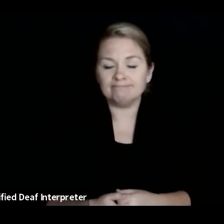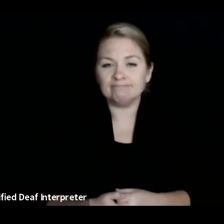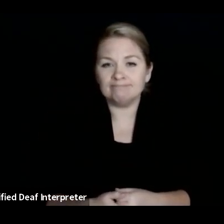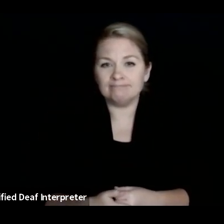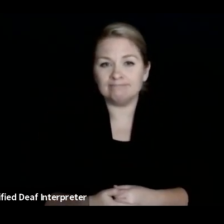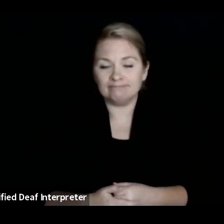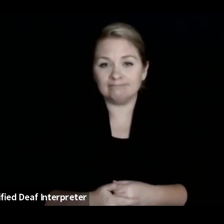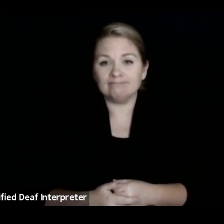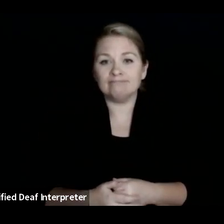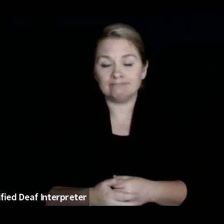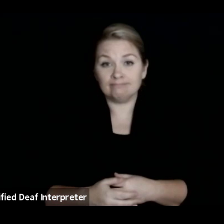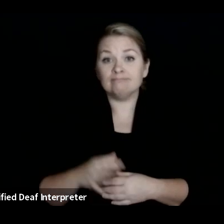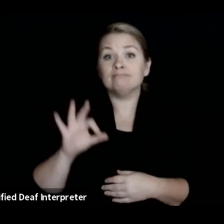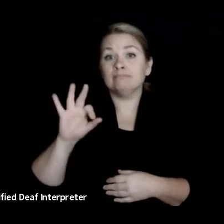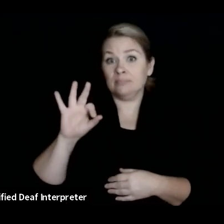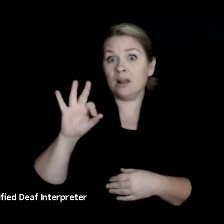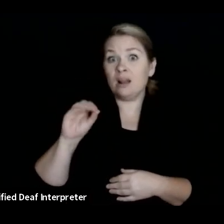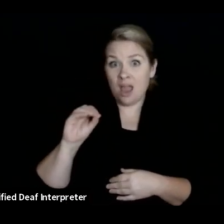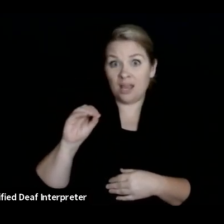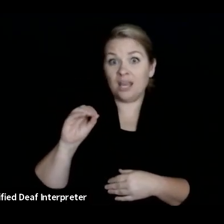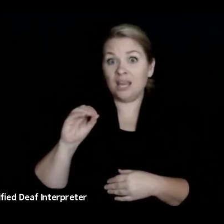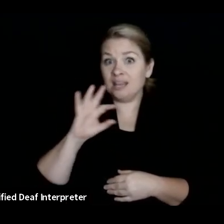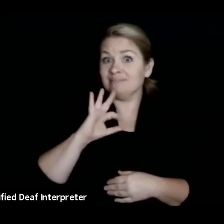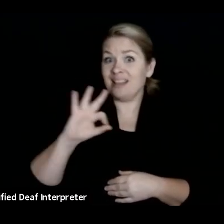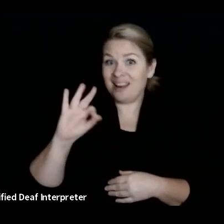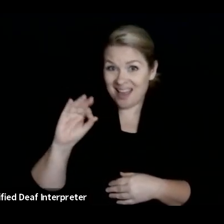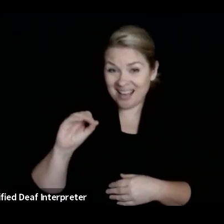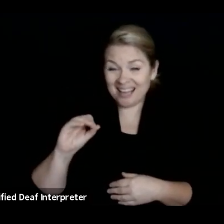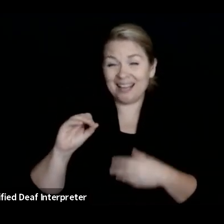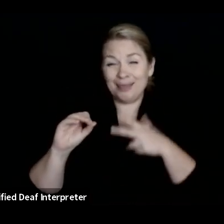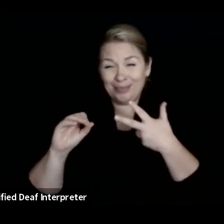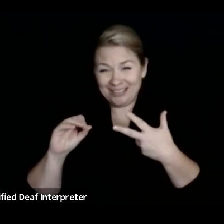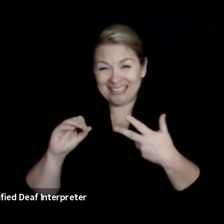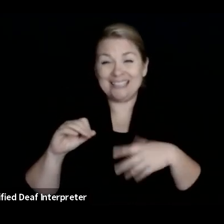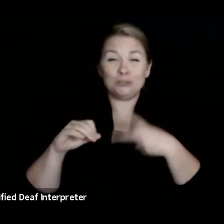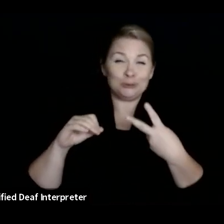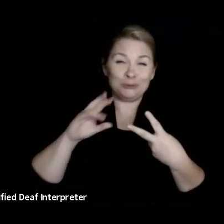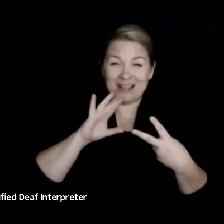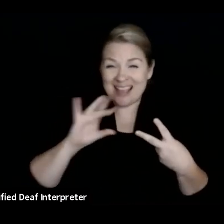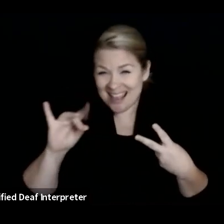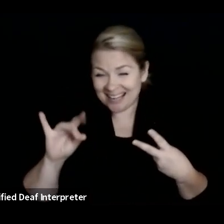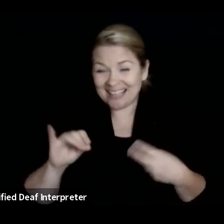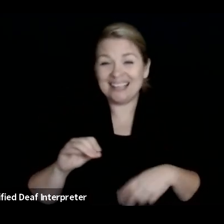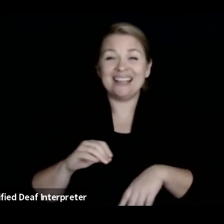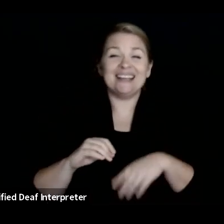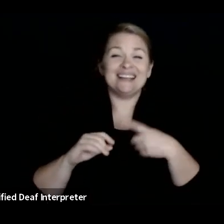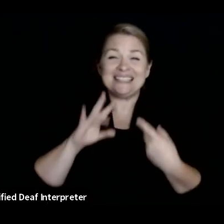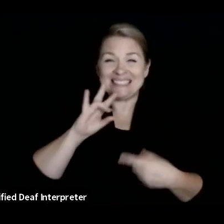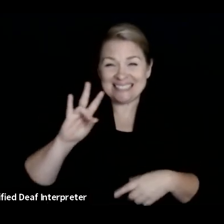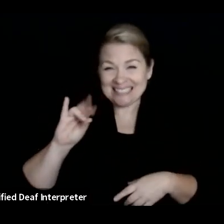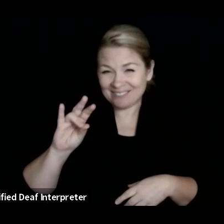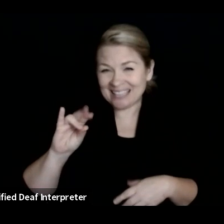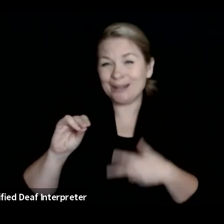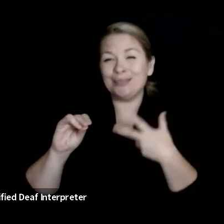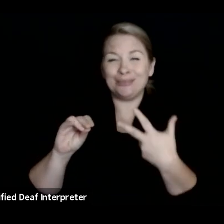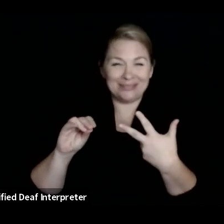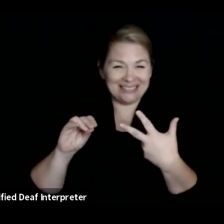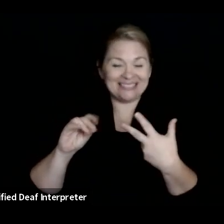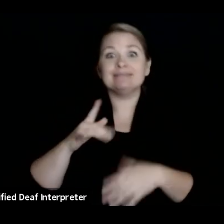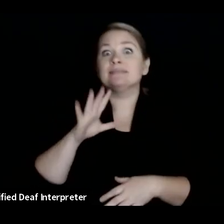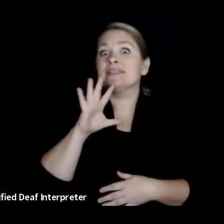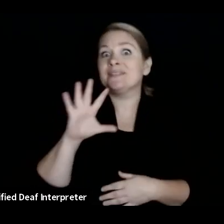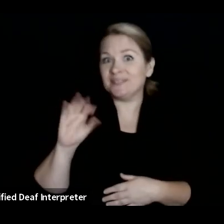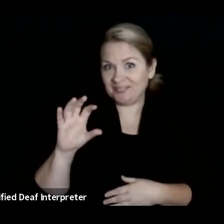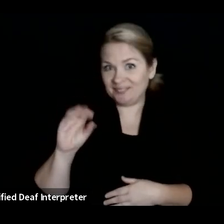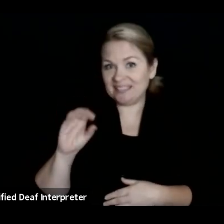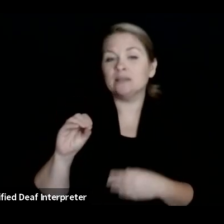their 80s, 3 in their 70s, and 1 in their 50s. And unfortunately, we are continuing